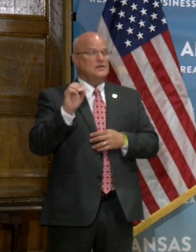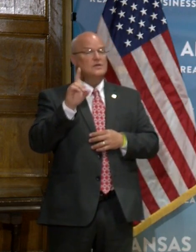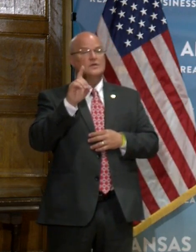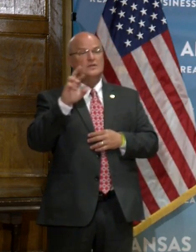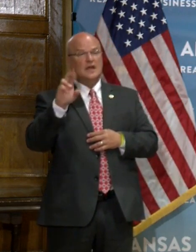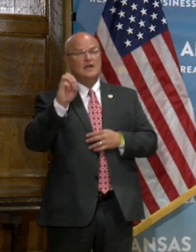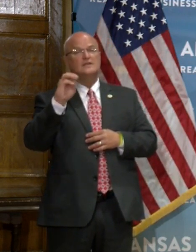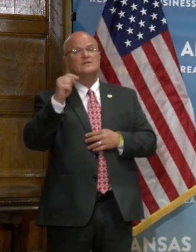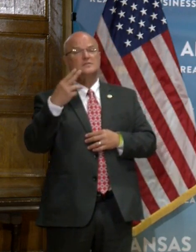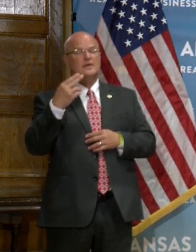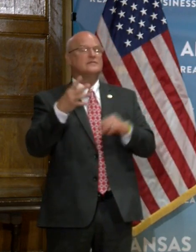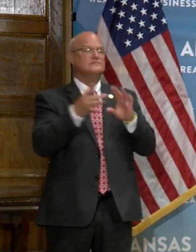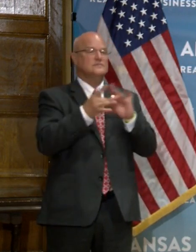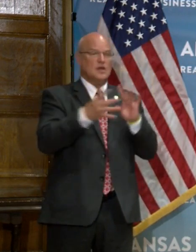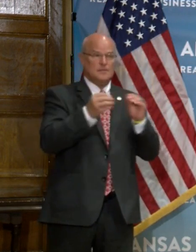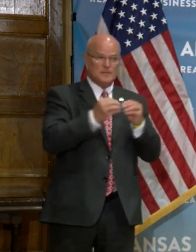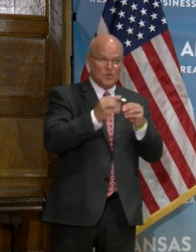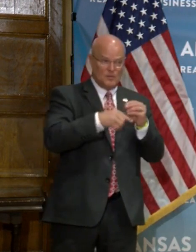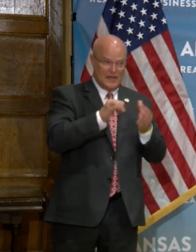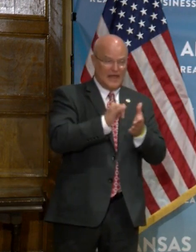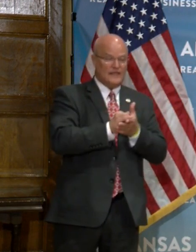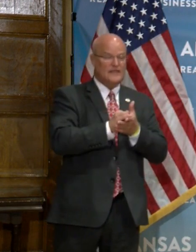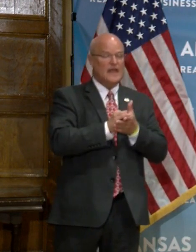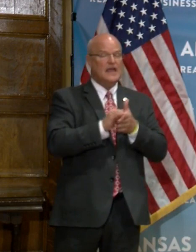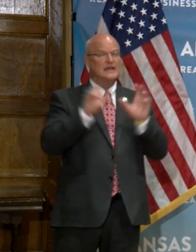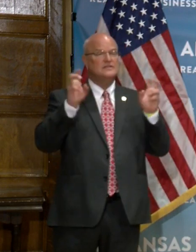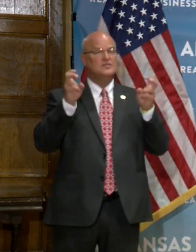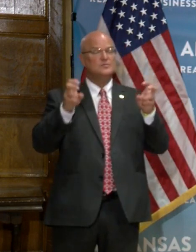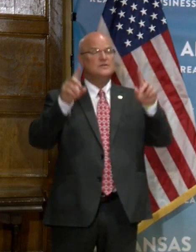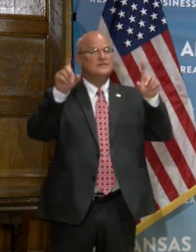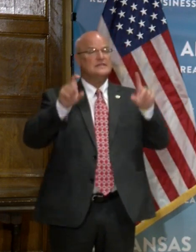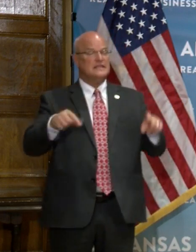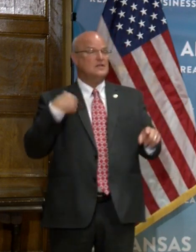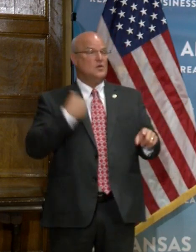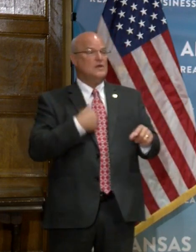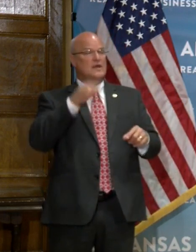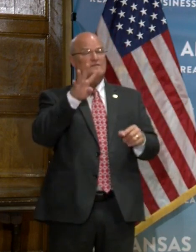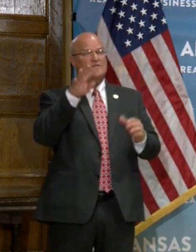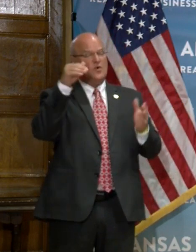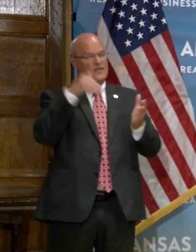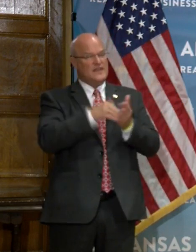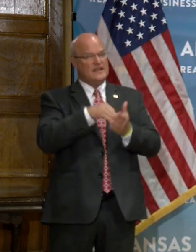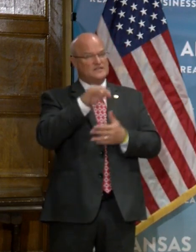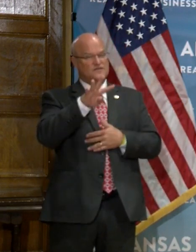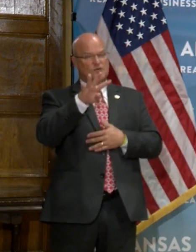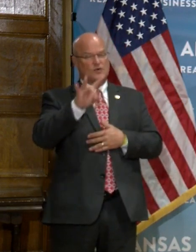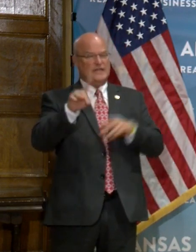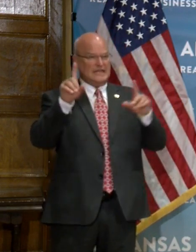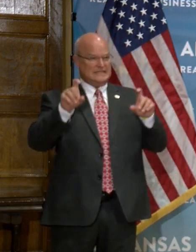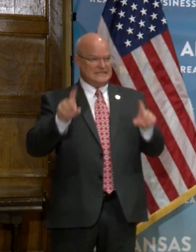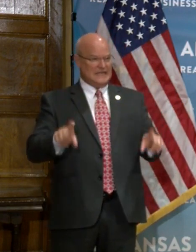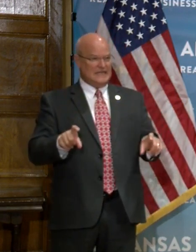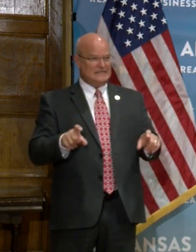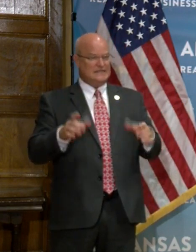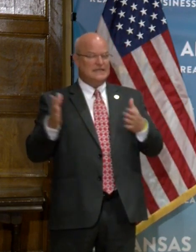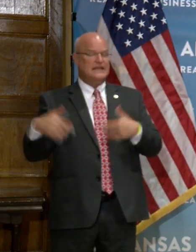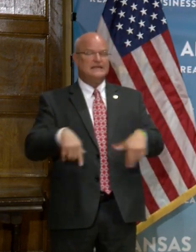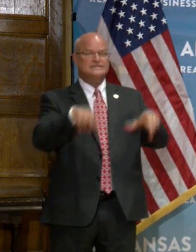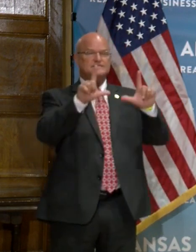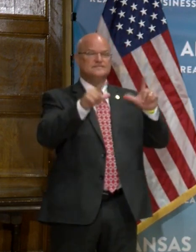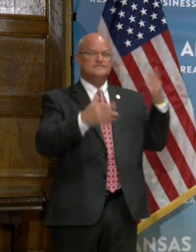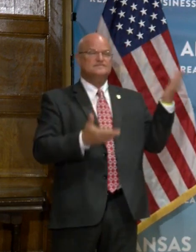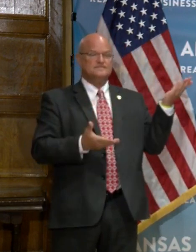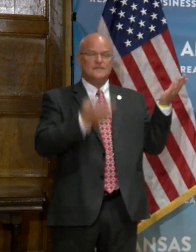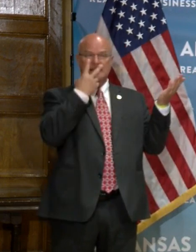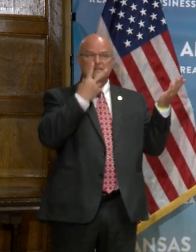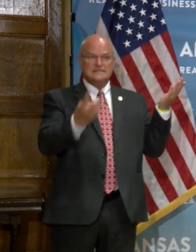Dr. Smith will be commenting more on this. In terms of our testing, we did 4,048 tests. Let's go to the